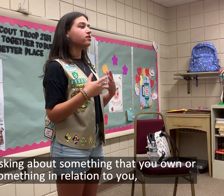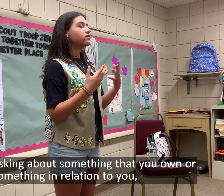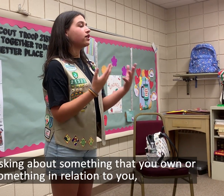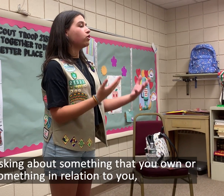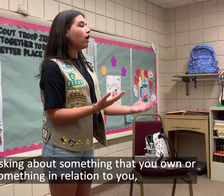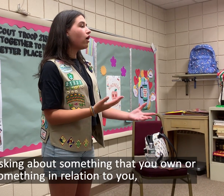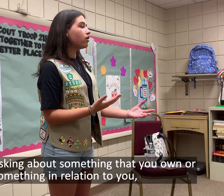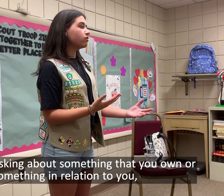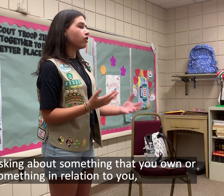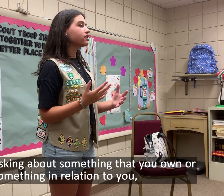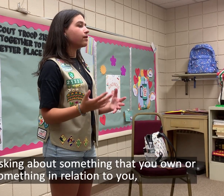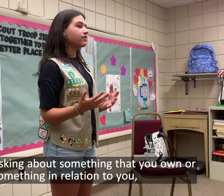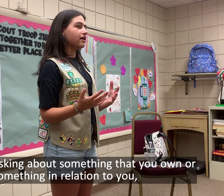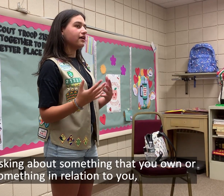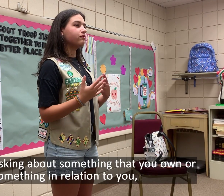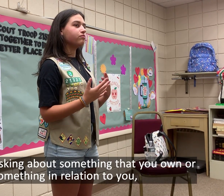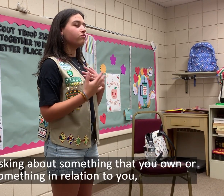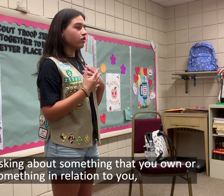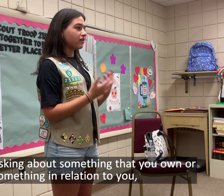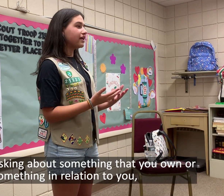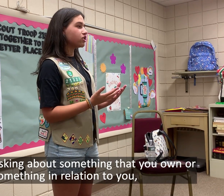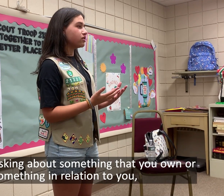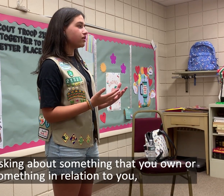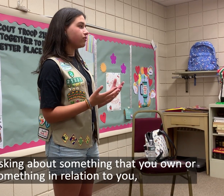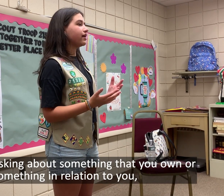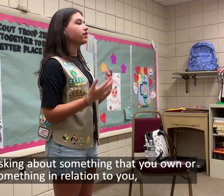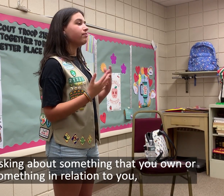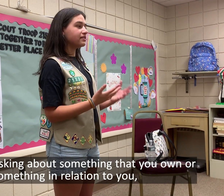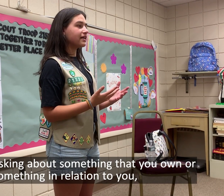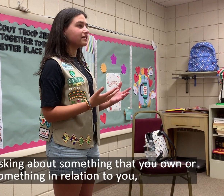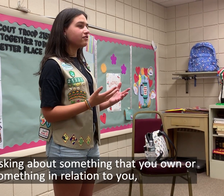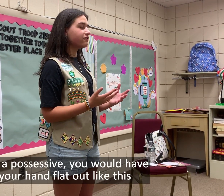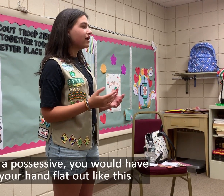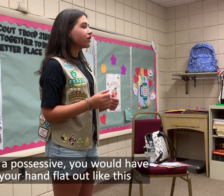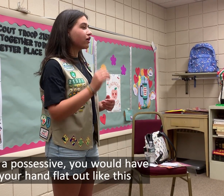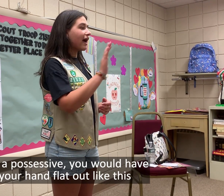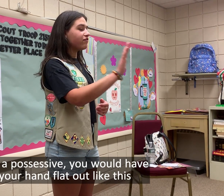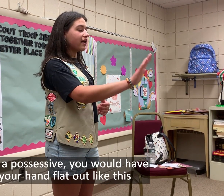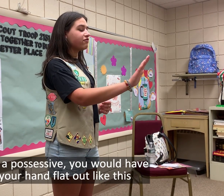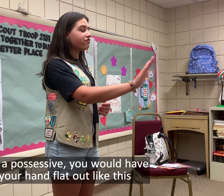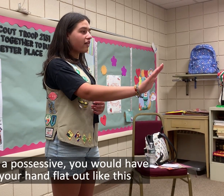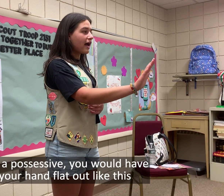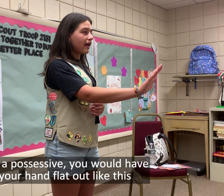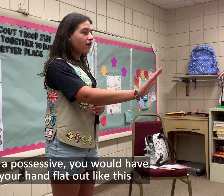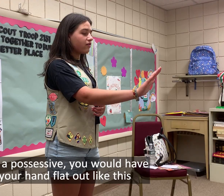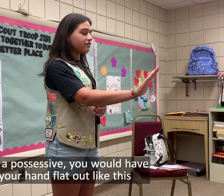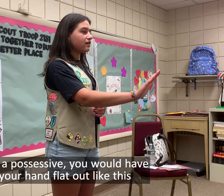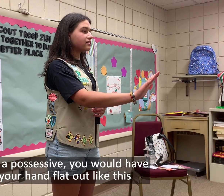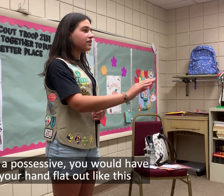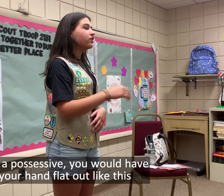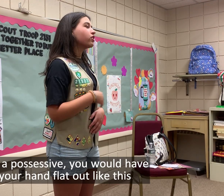that you own or something in relation to you, like a possessive, you're gonna have your hand flat out like this. So if